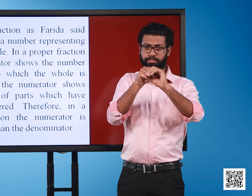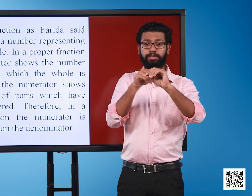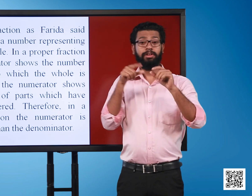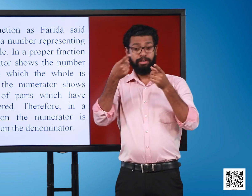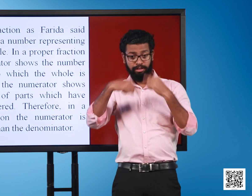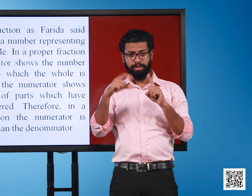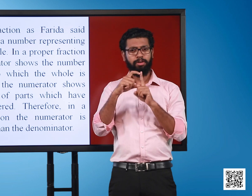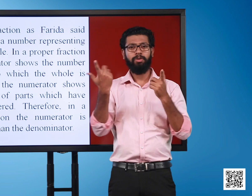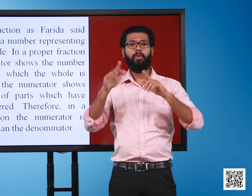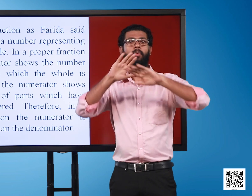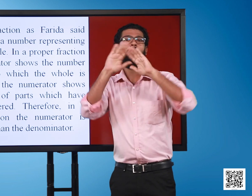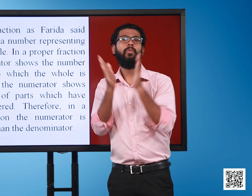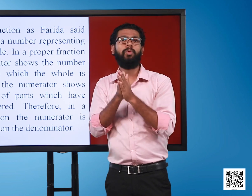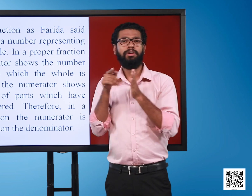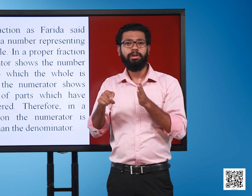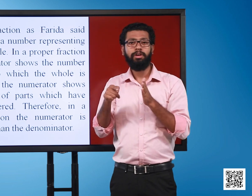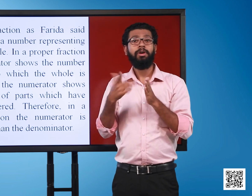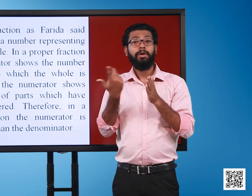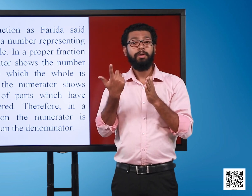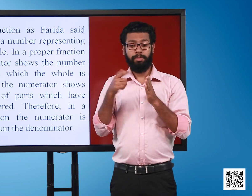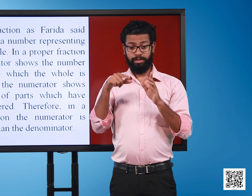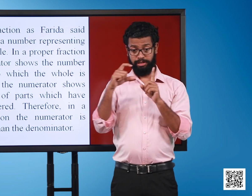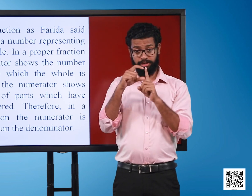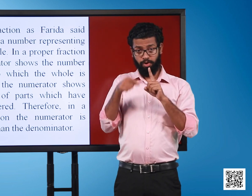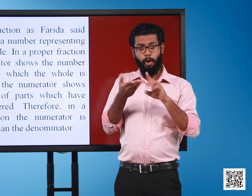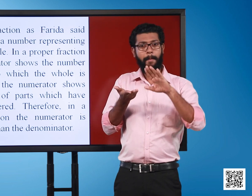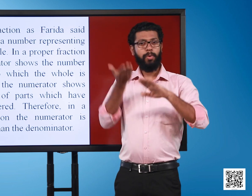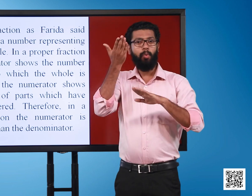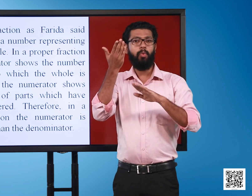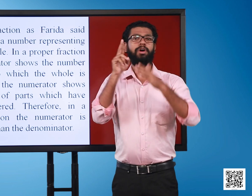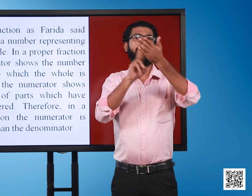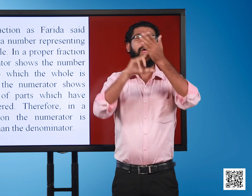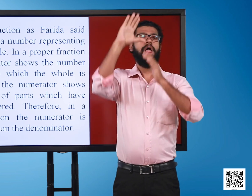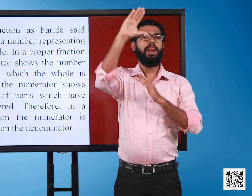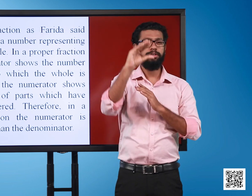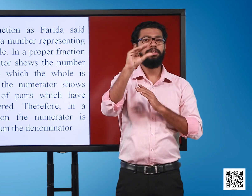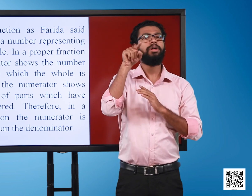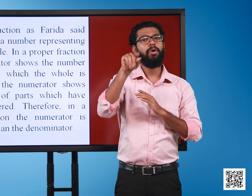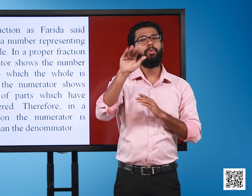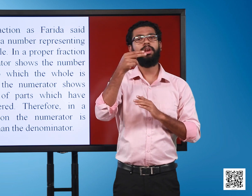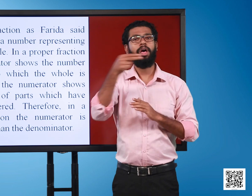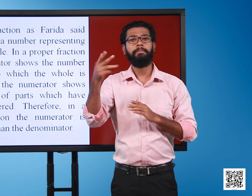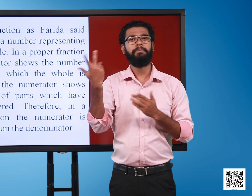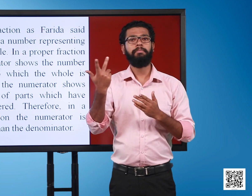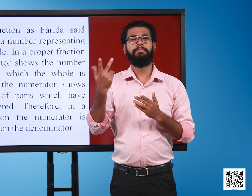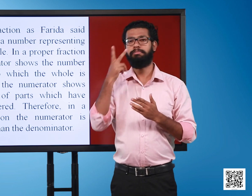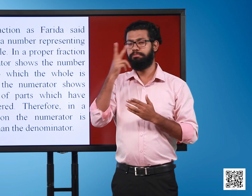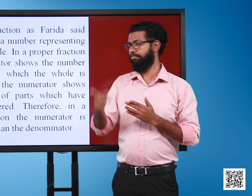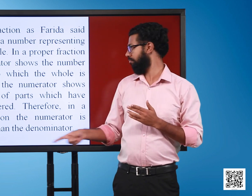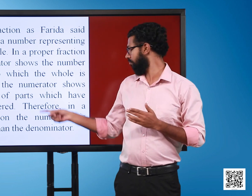numerator shows the number of parts which have been considered. Therefore, in a proper fraction, the numerator is